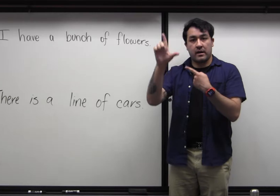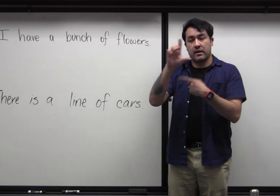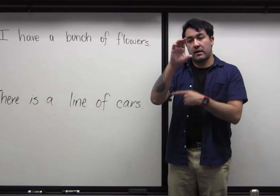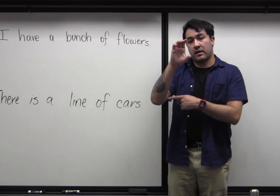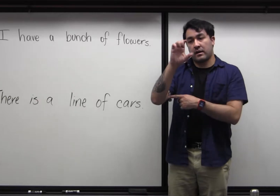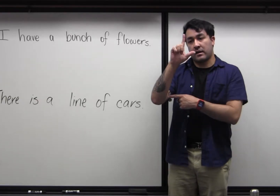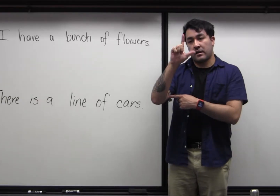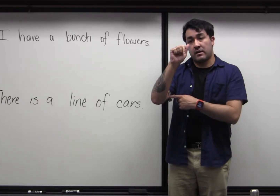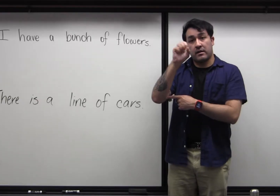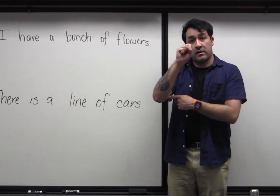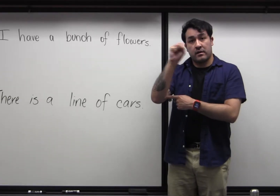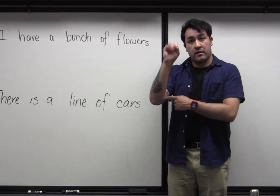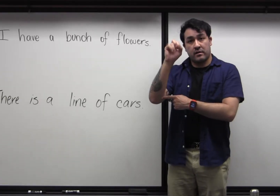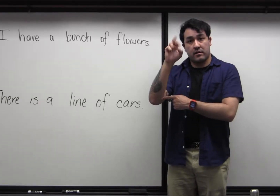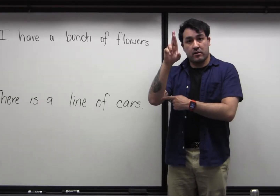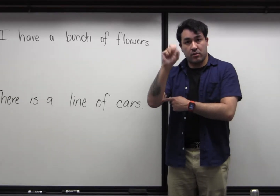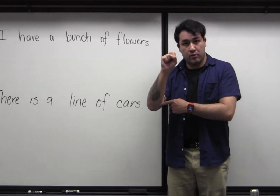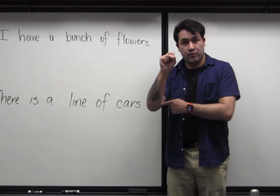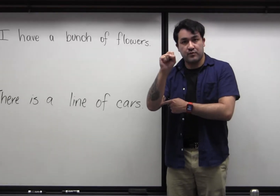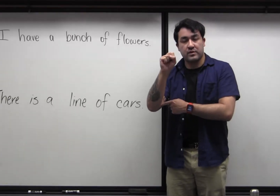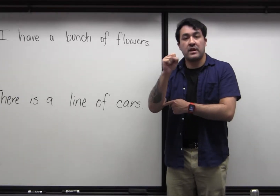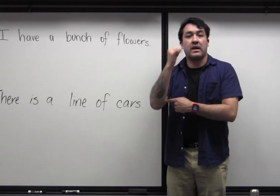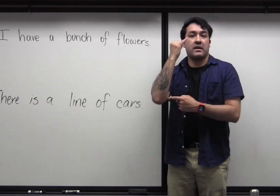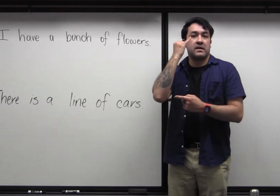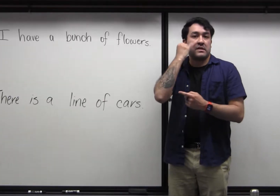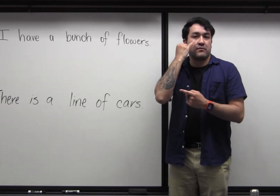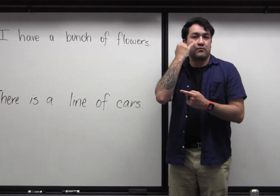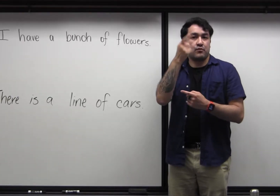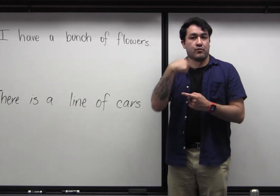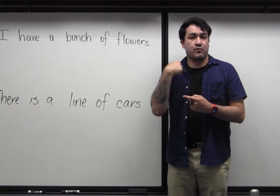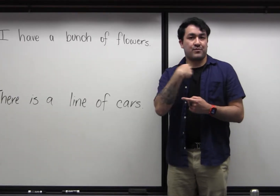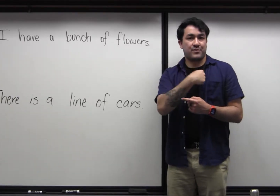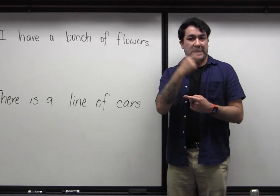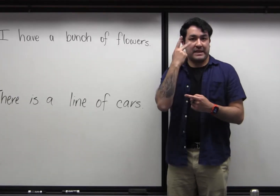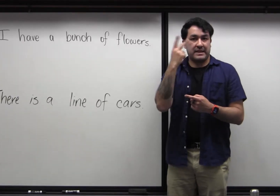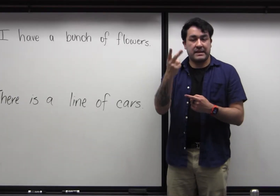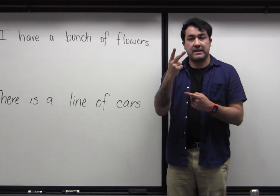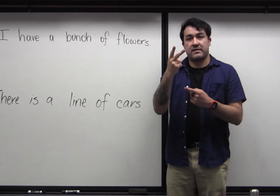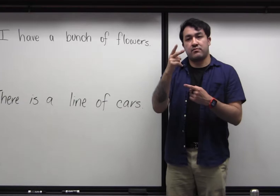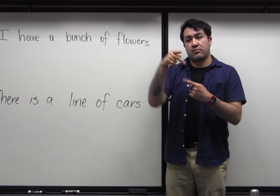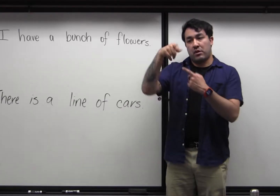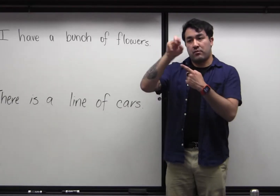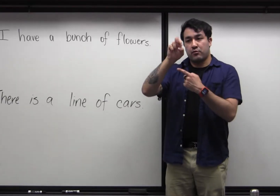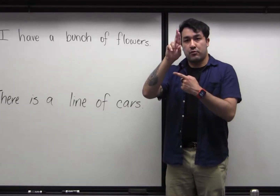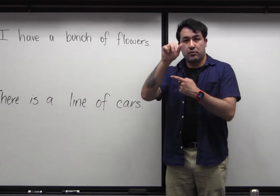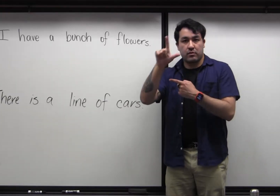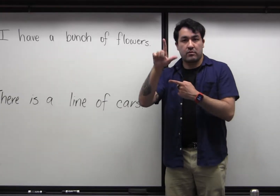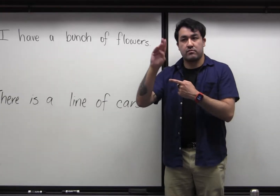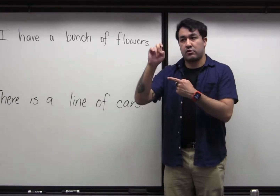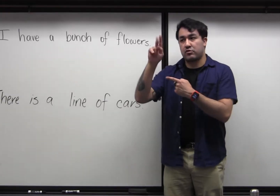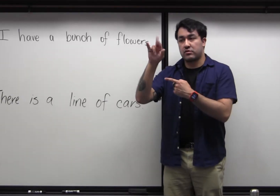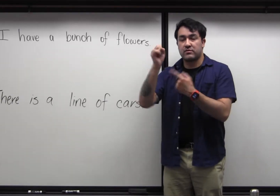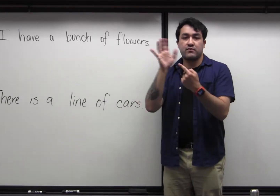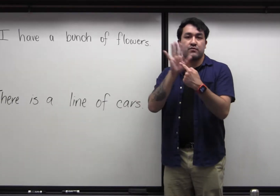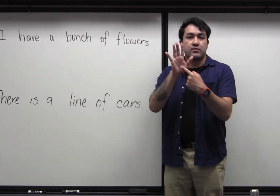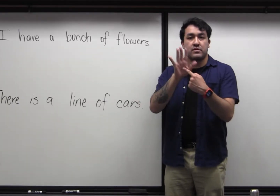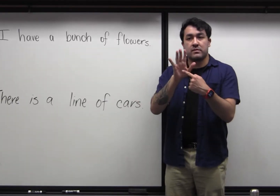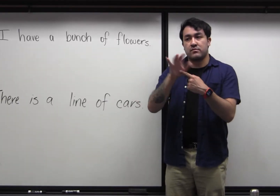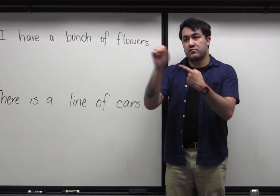how do we use classifiers to represent plurals? So in English, we have